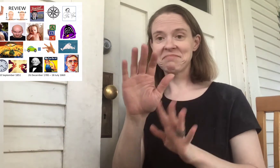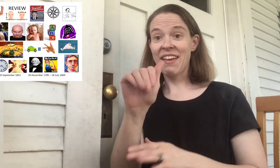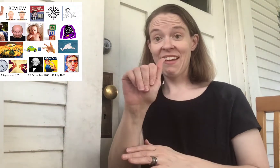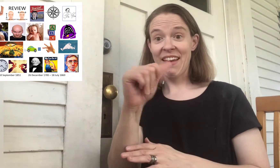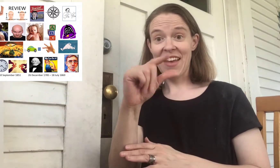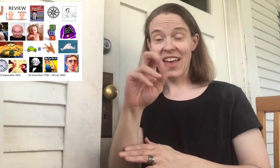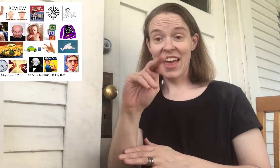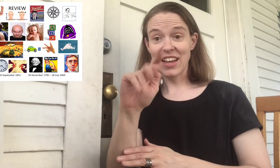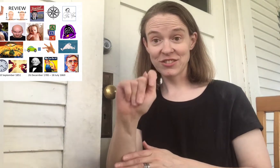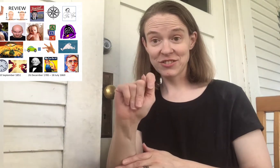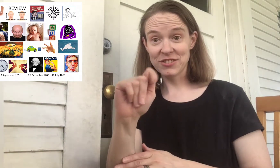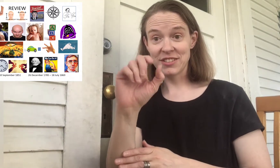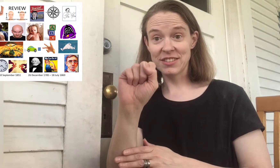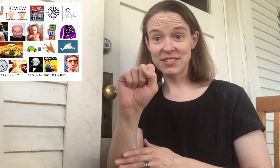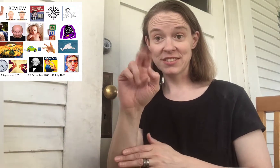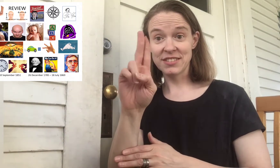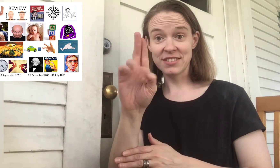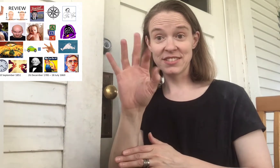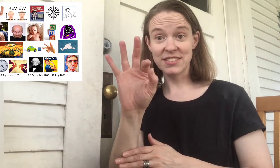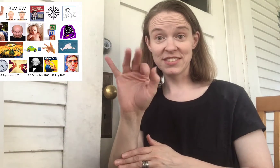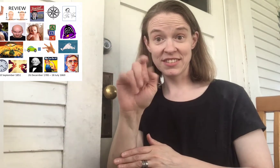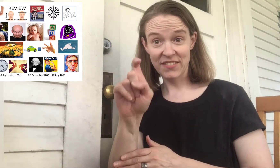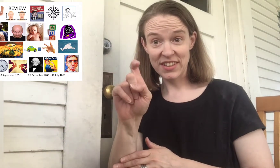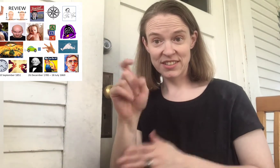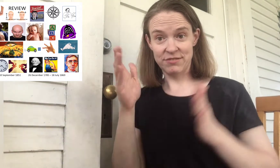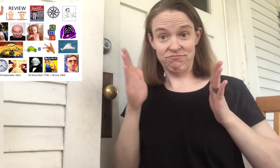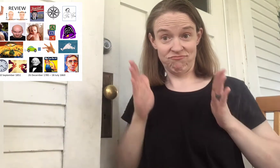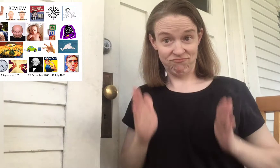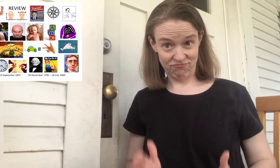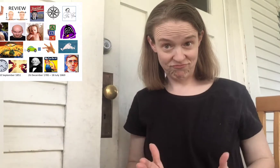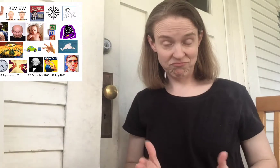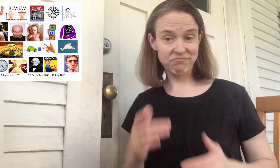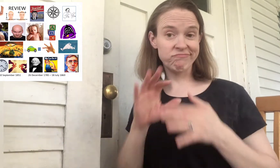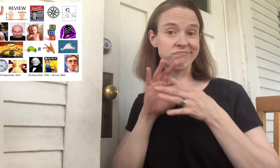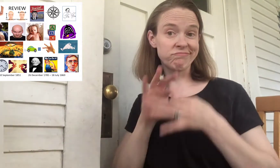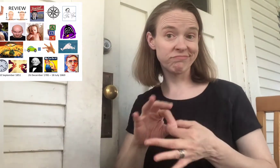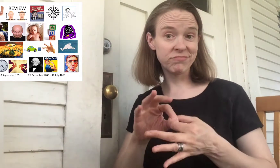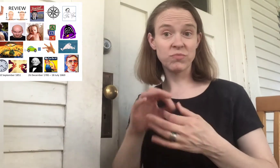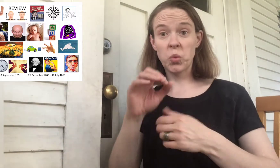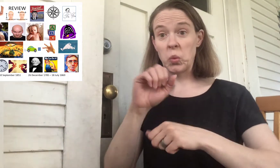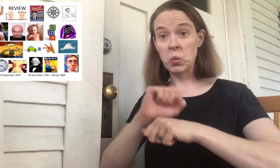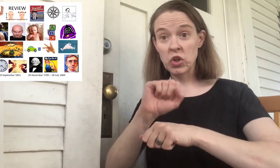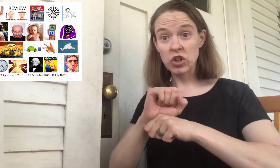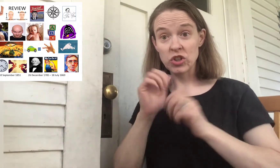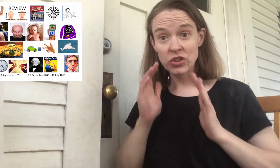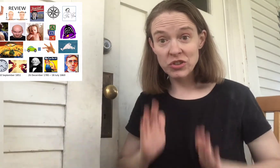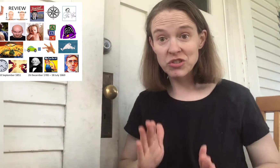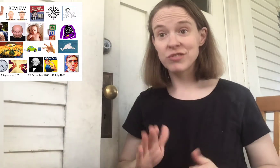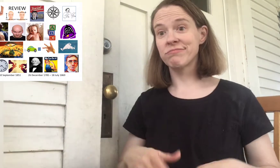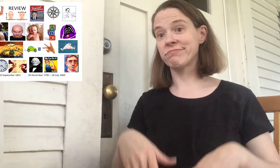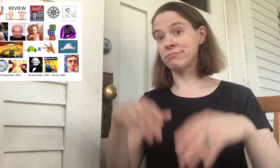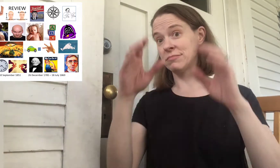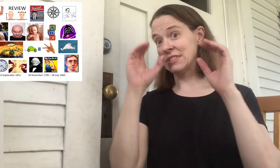You've learned that there is an agent suffix that looks like this, and it's related to things like